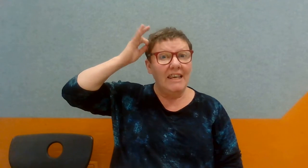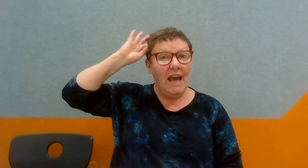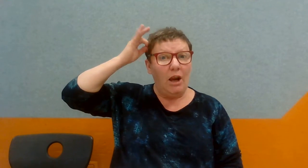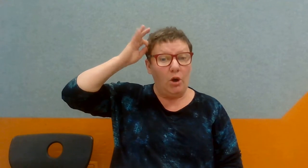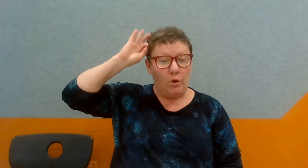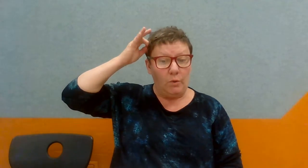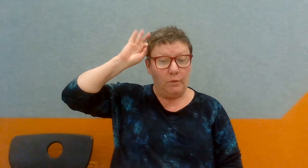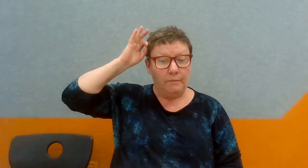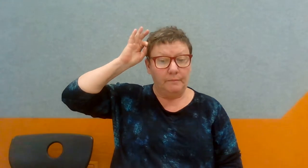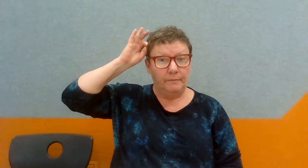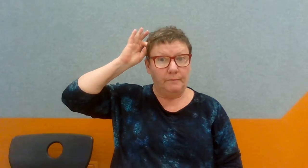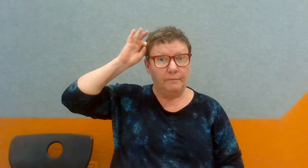Yellow.